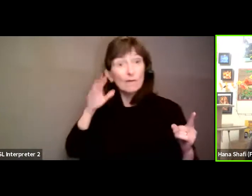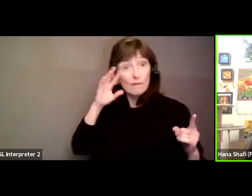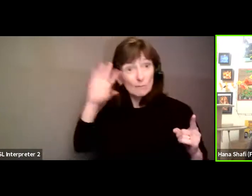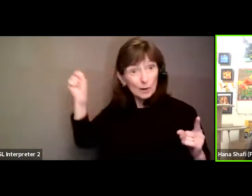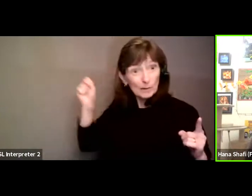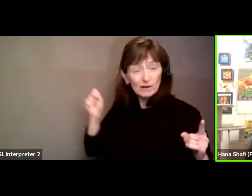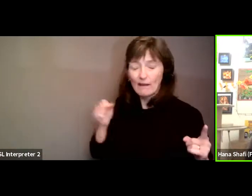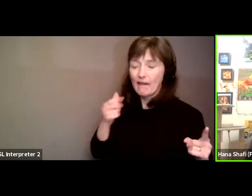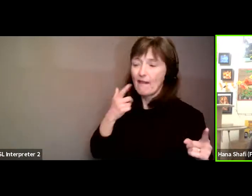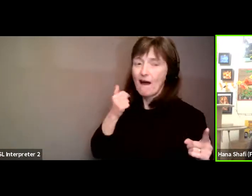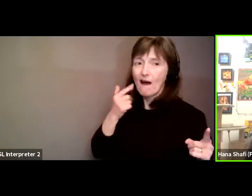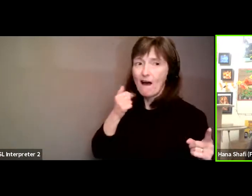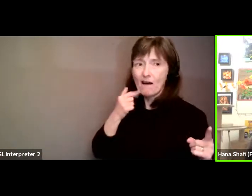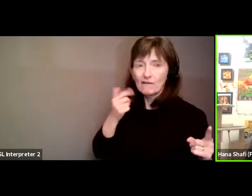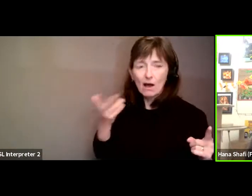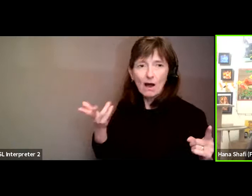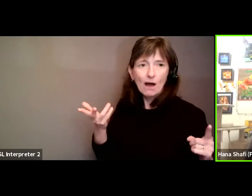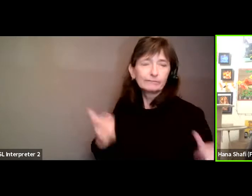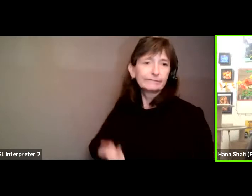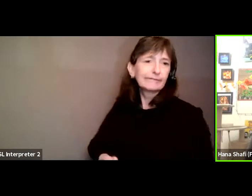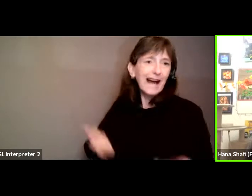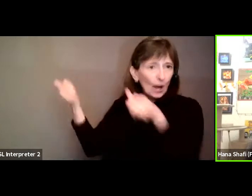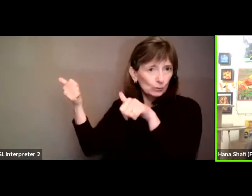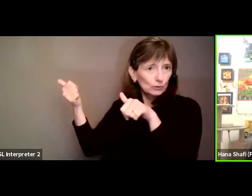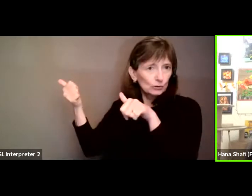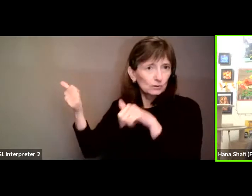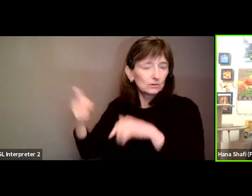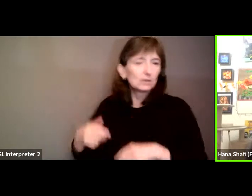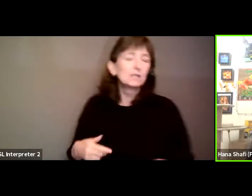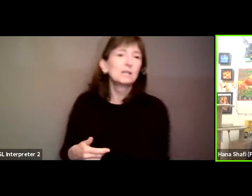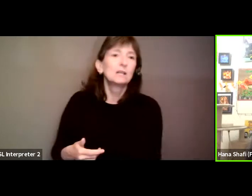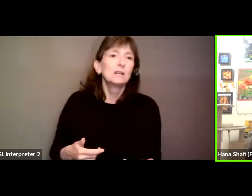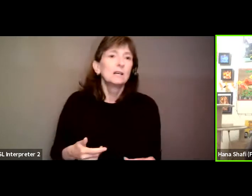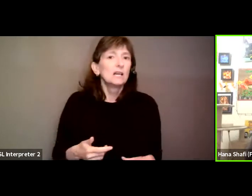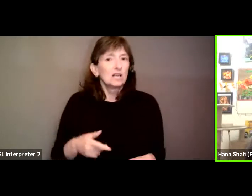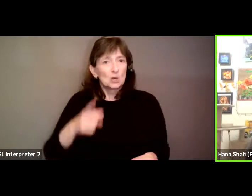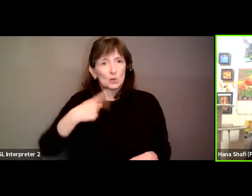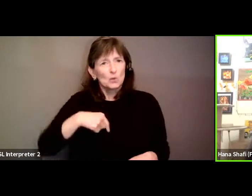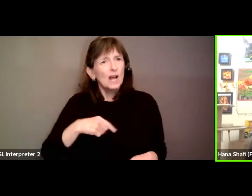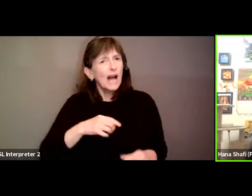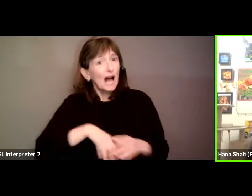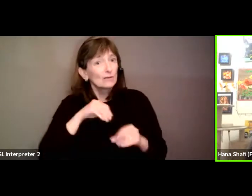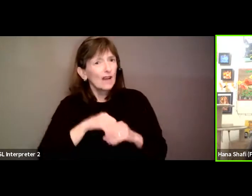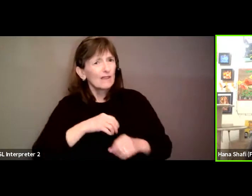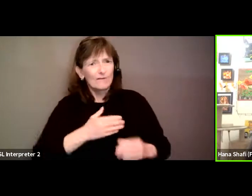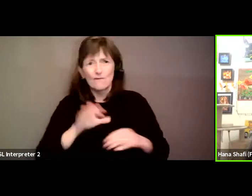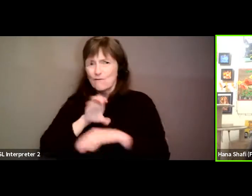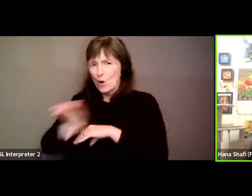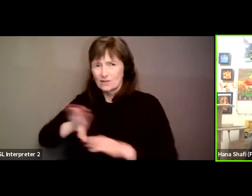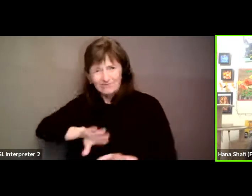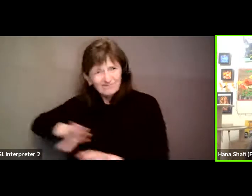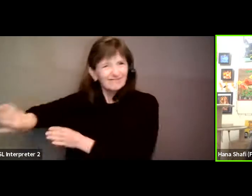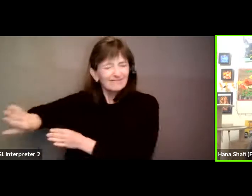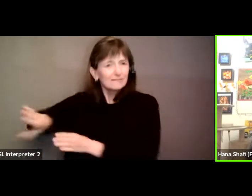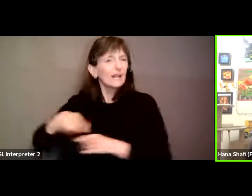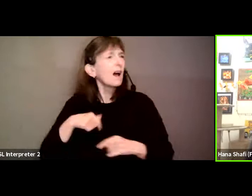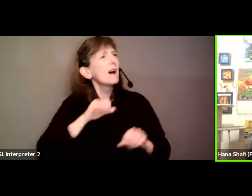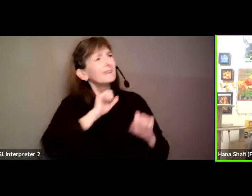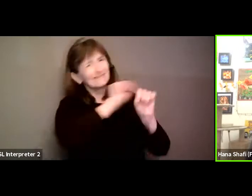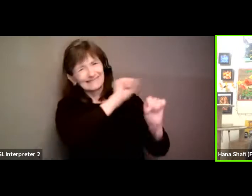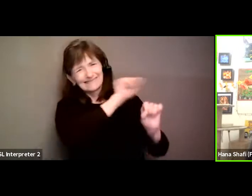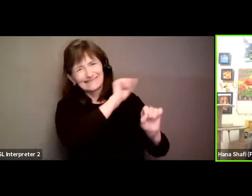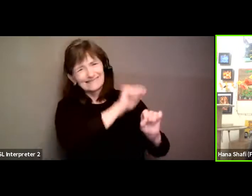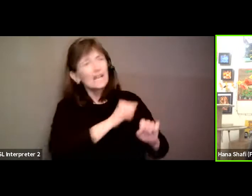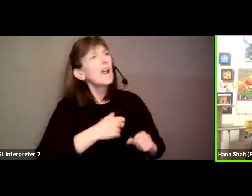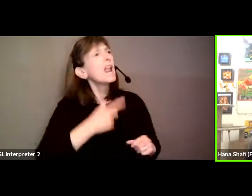out. Once outside, we began chanting, "Let us in." We refused to be shut out of the democratic process, which was no